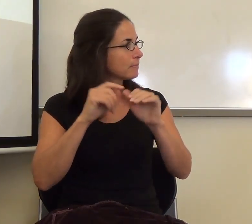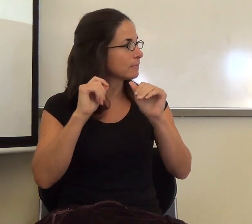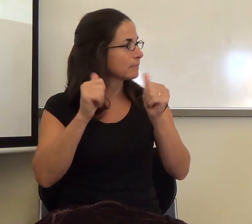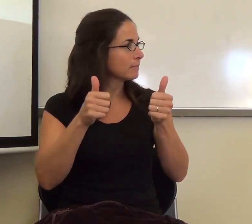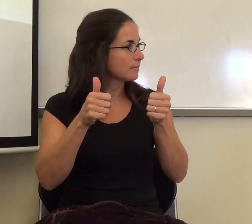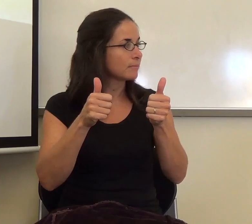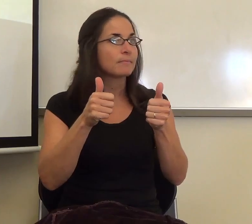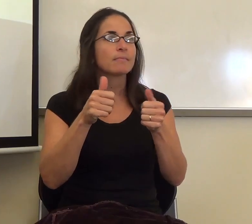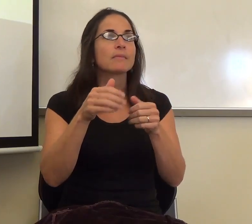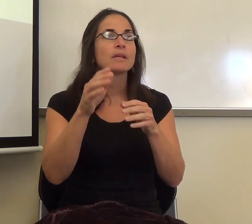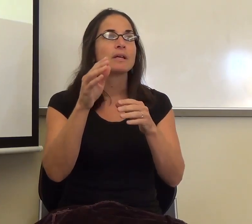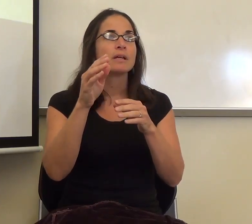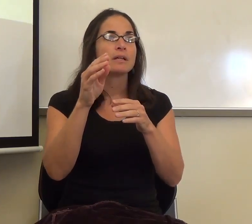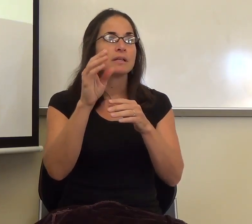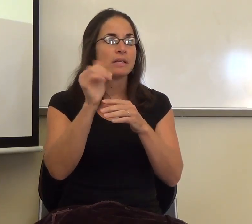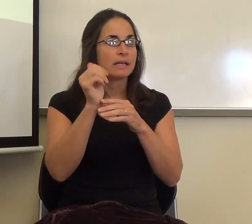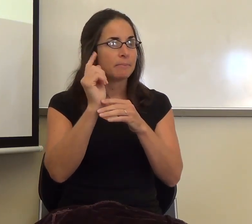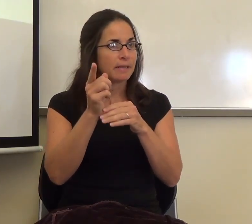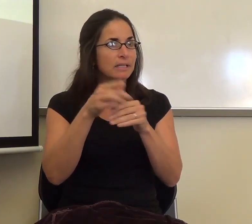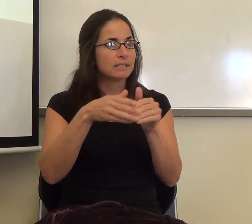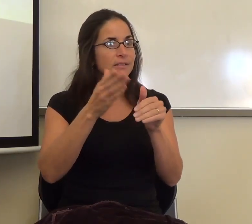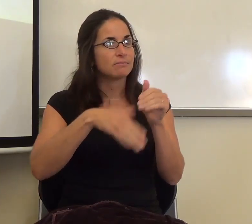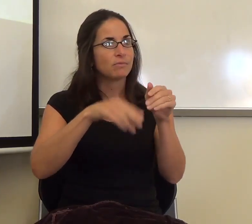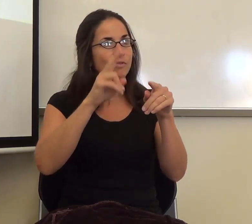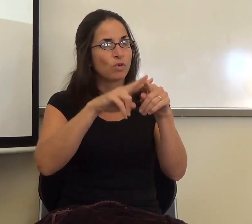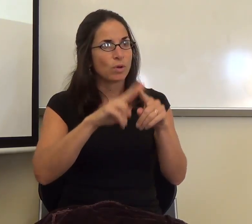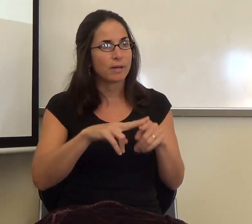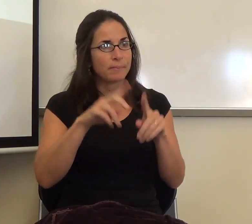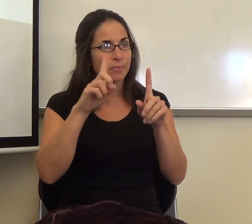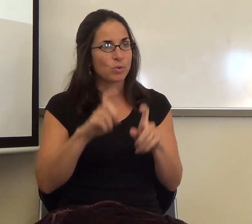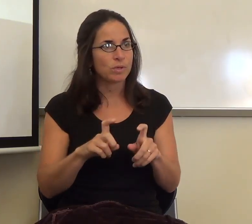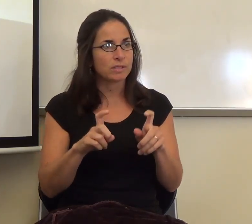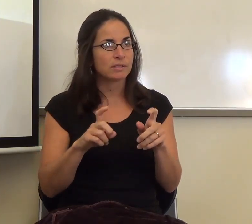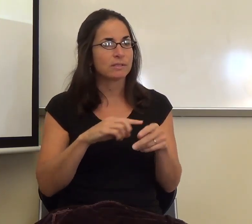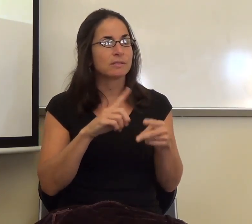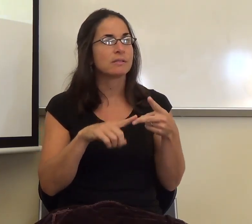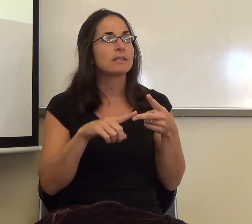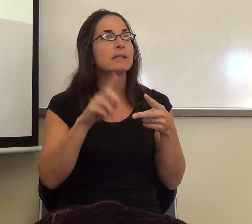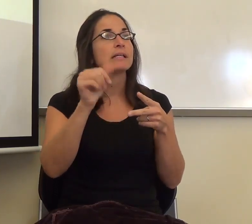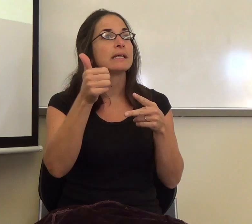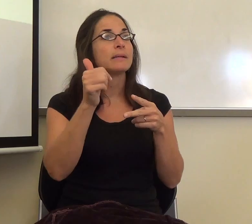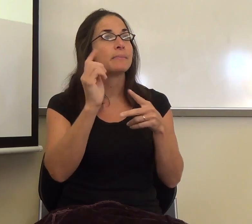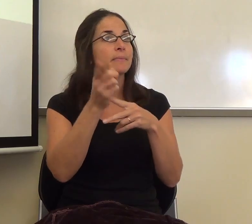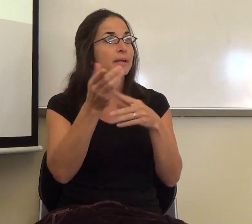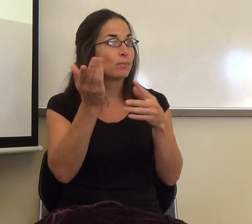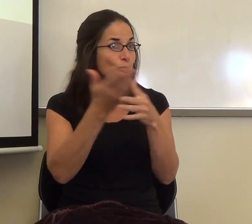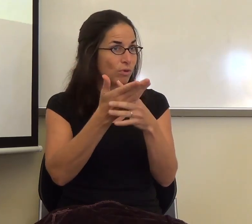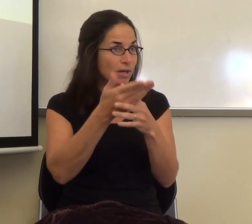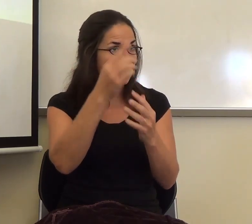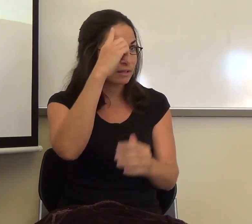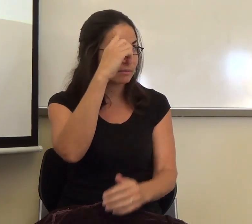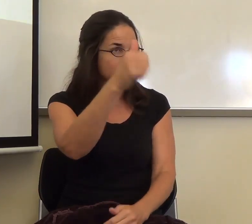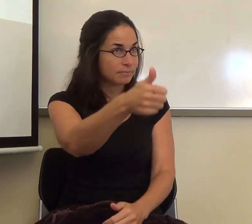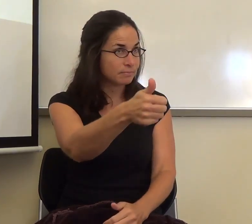About 10 minutes to do the vocab quiz, and then 10 minutes for a break at some point, and